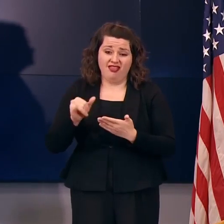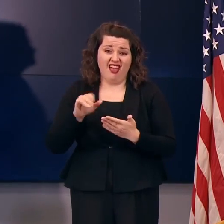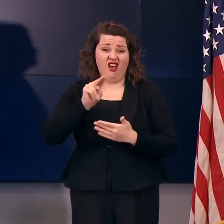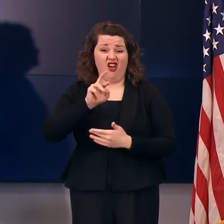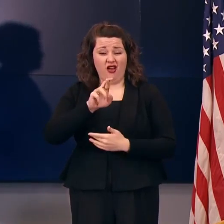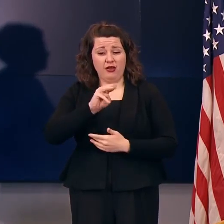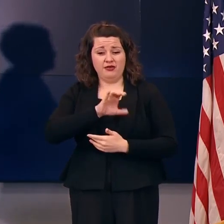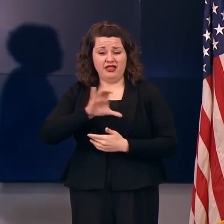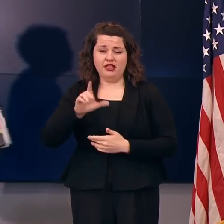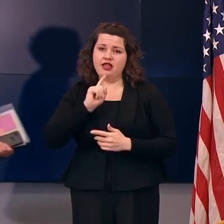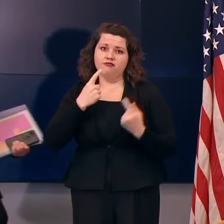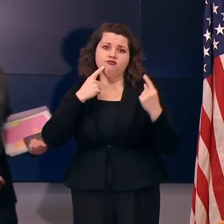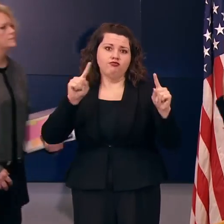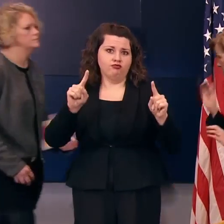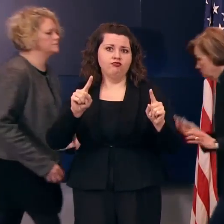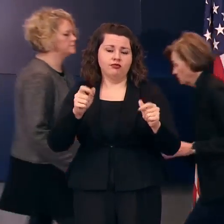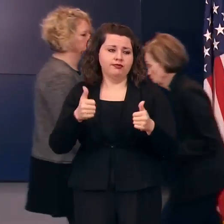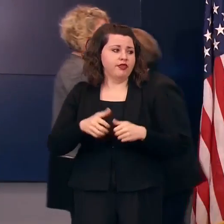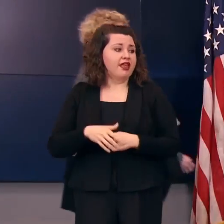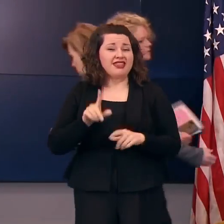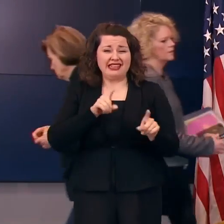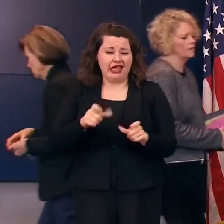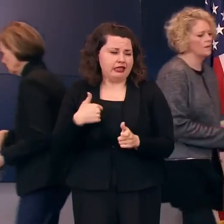well. I'm not sure if I know on the test.